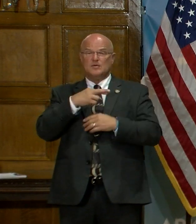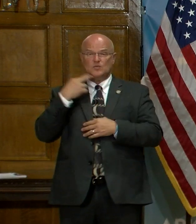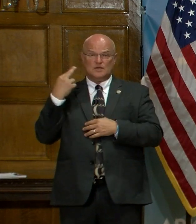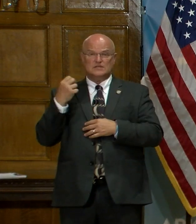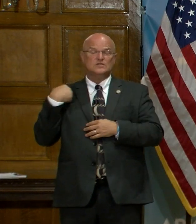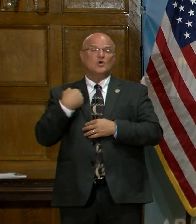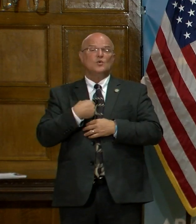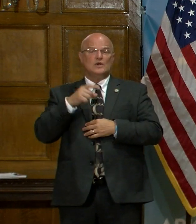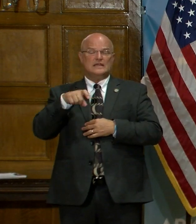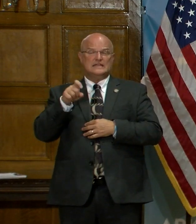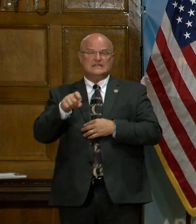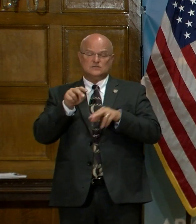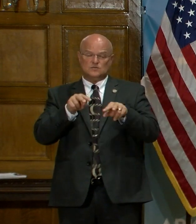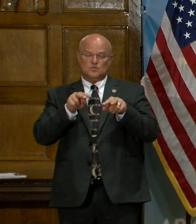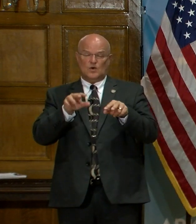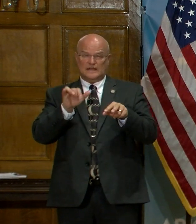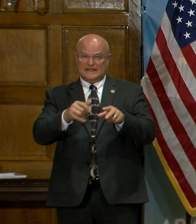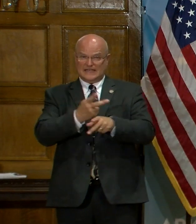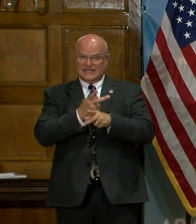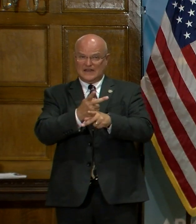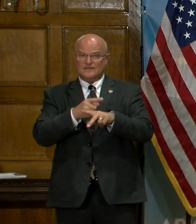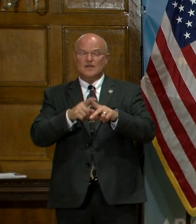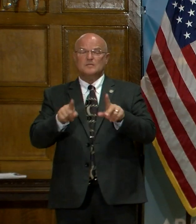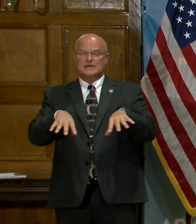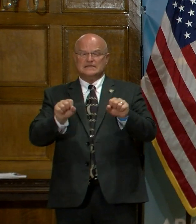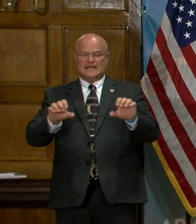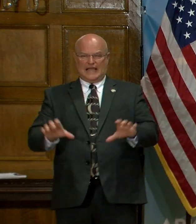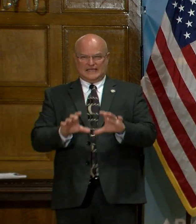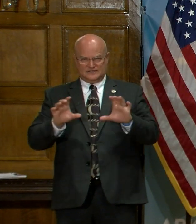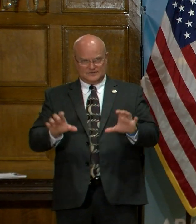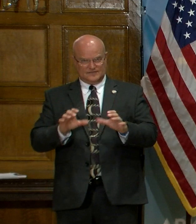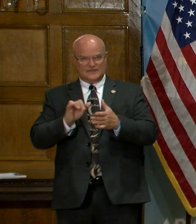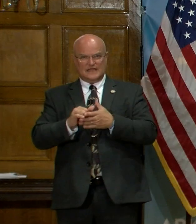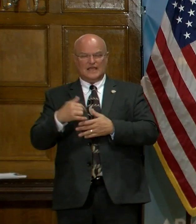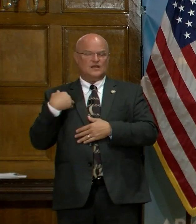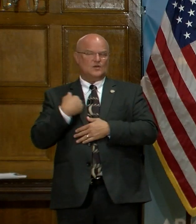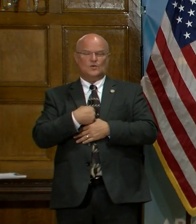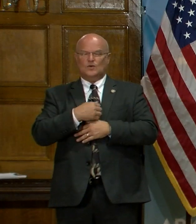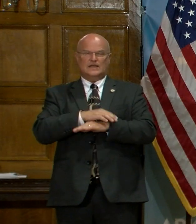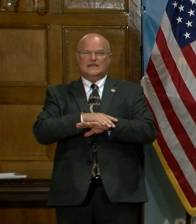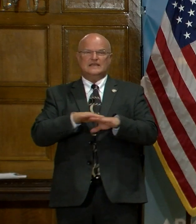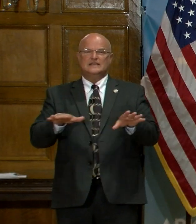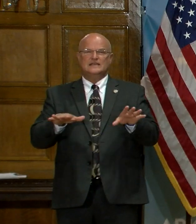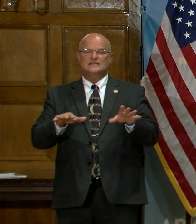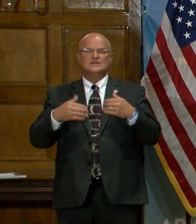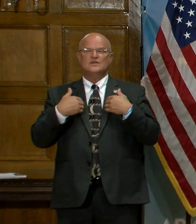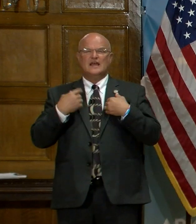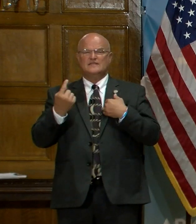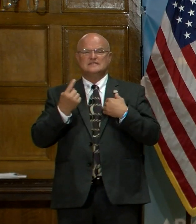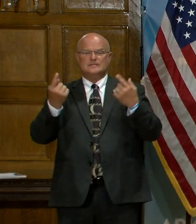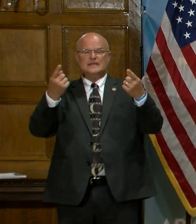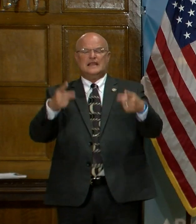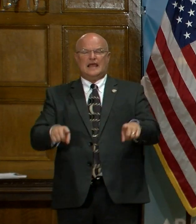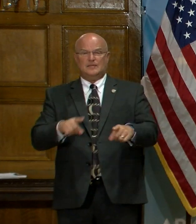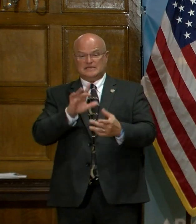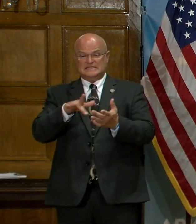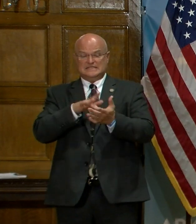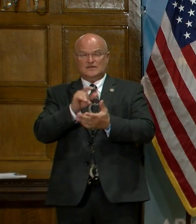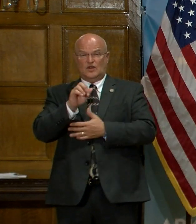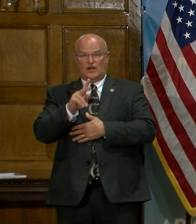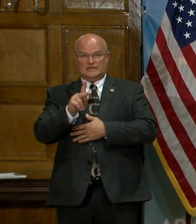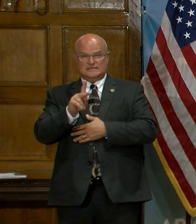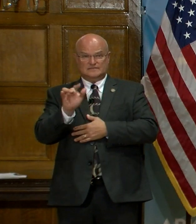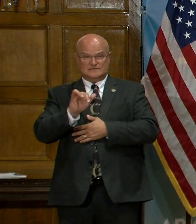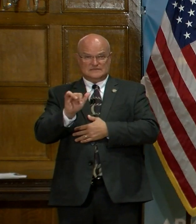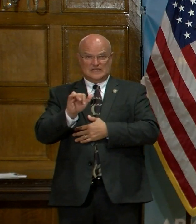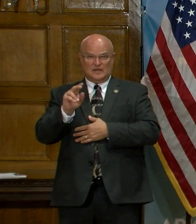risk. So we're going to need to have to not only watch that carefully, but take action so that we don't have something happen in central